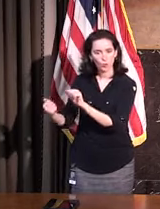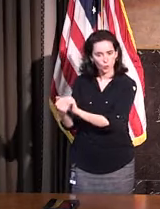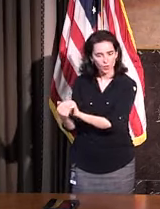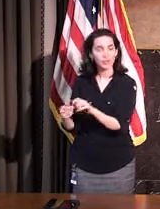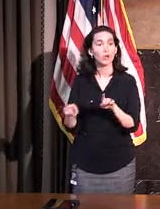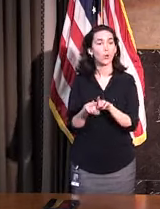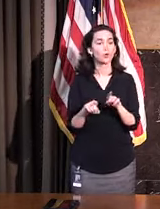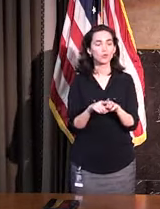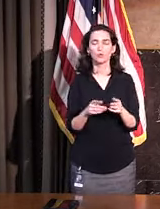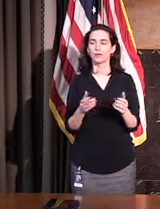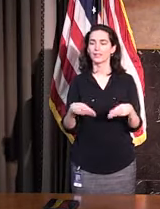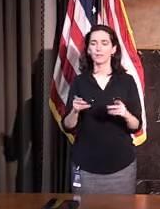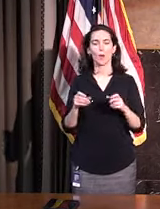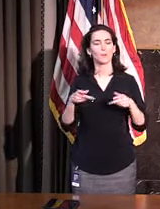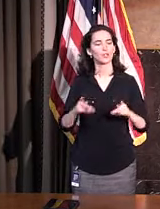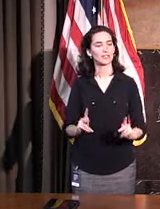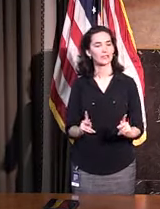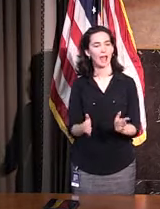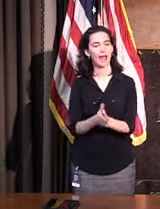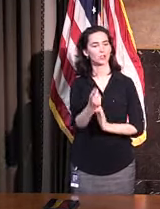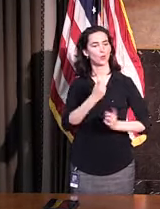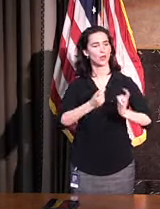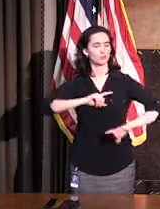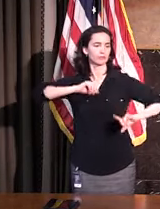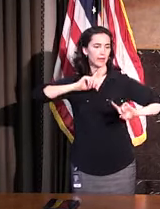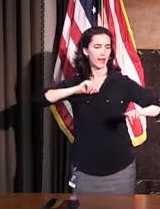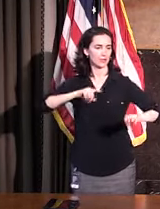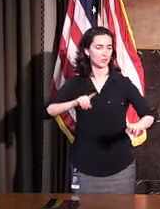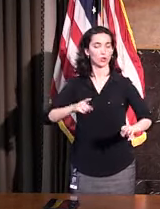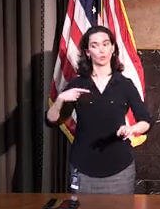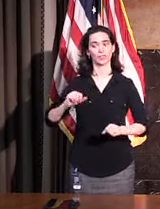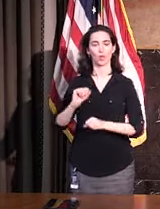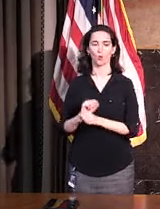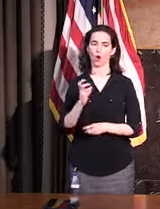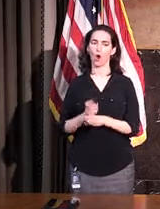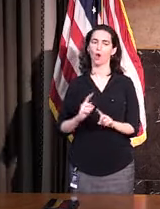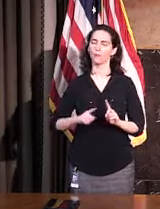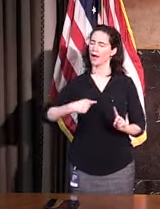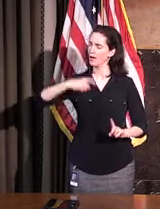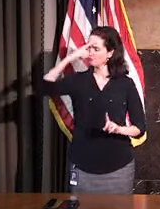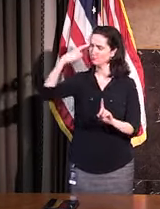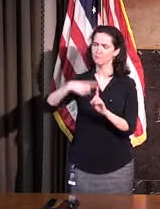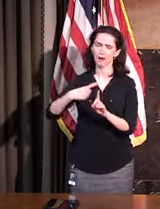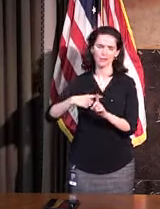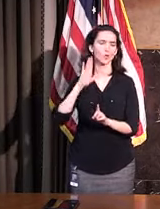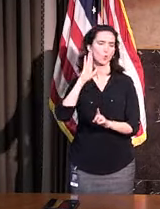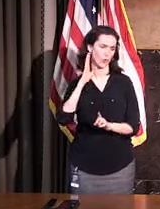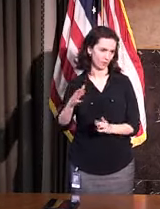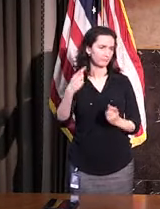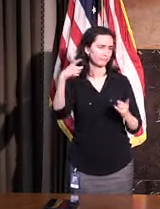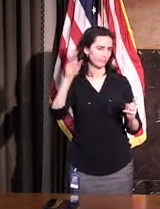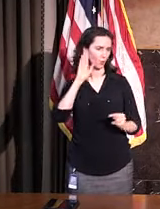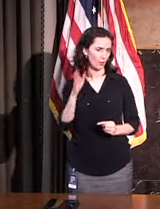to get questions answered. I think we have to work hard, but I'm 100% confident that we will get there. Yep, yes, sir.